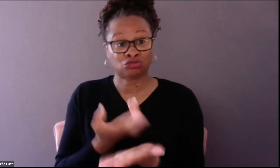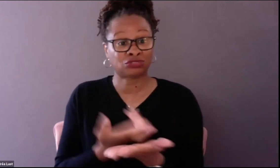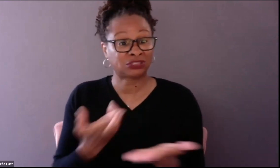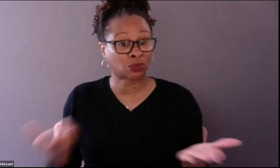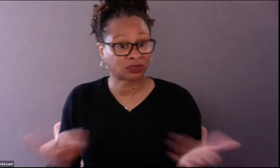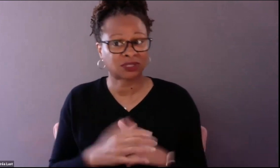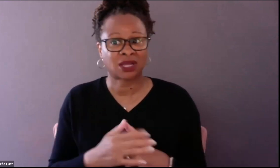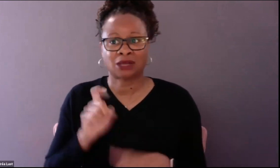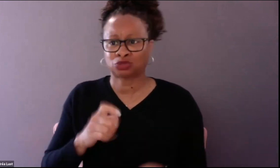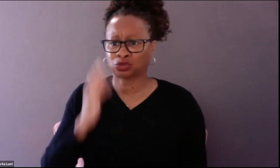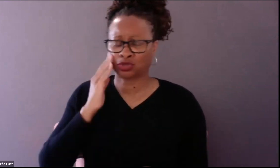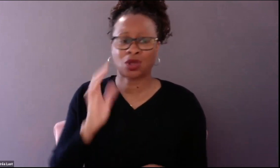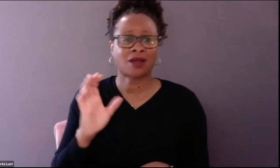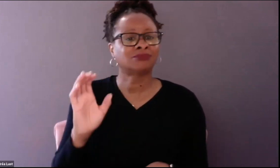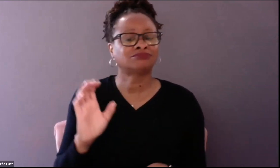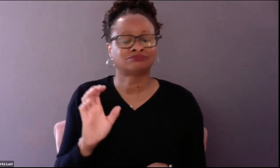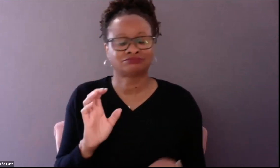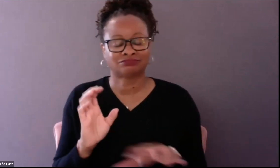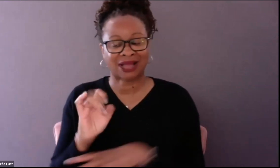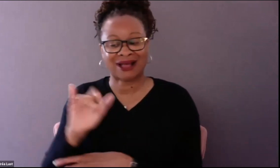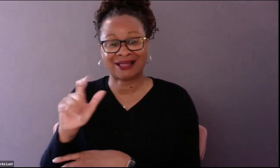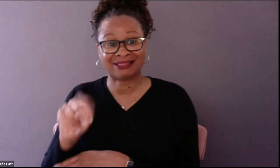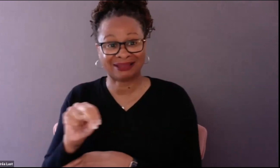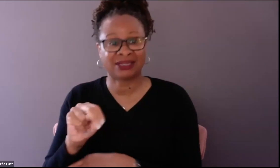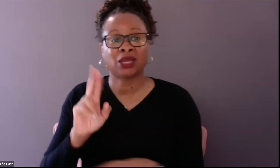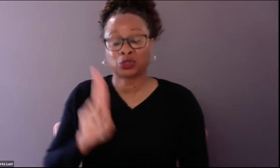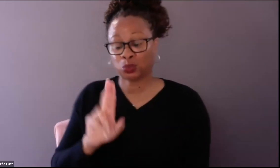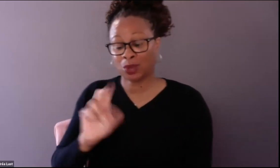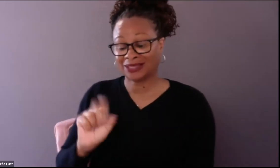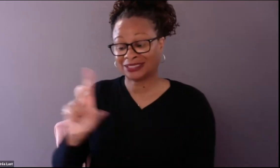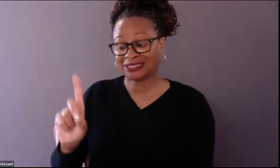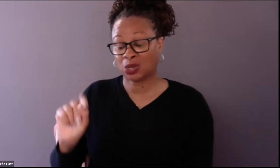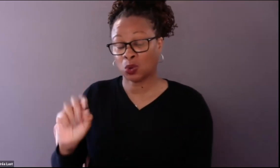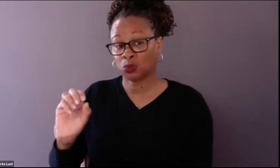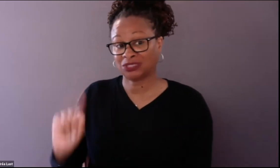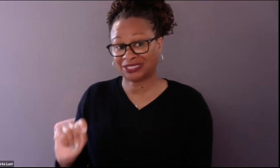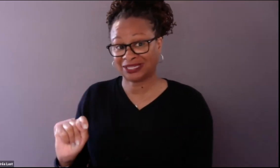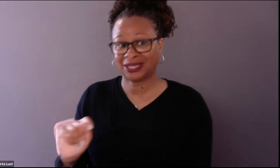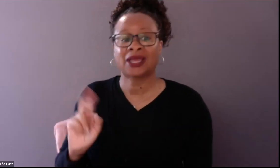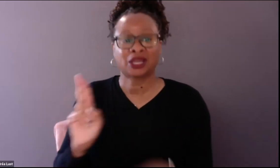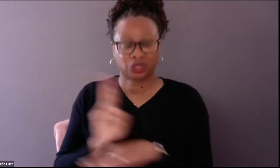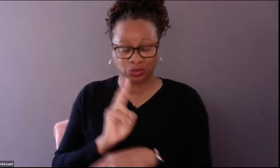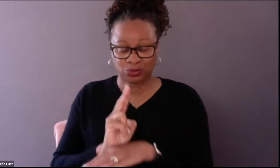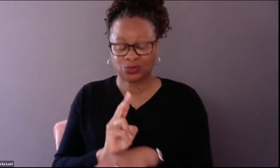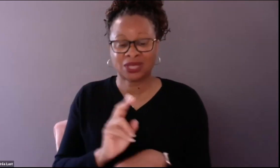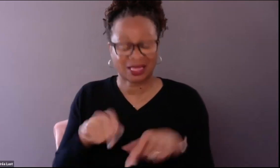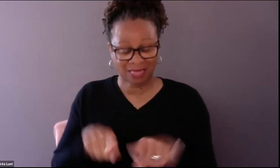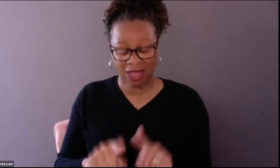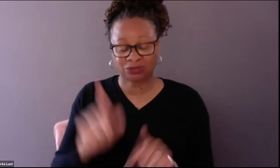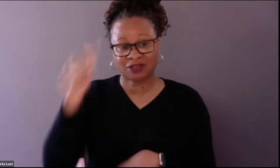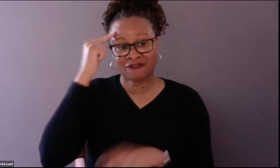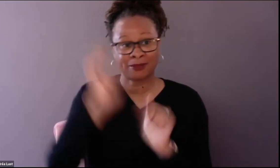know, Eileen, US DOT does allow government agencies to use federal funding to support